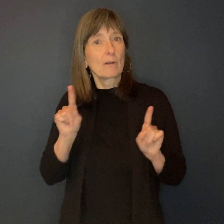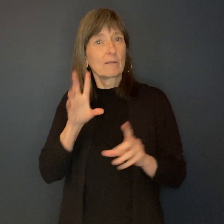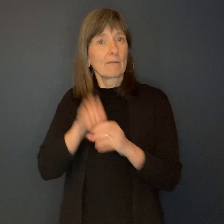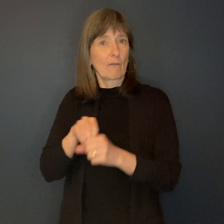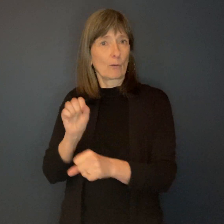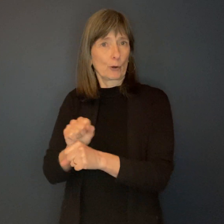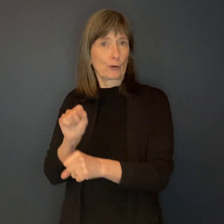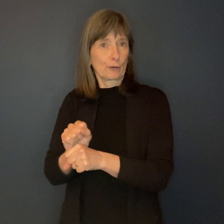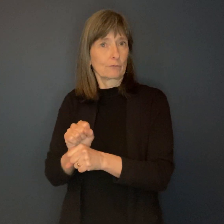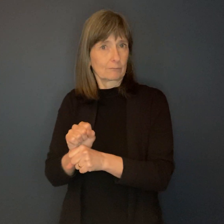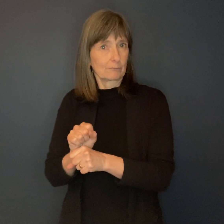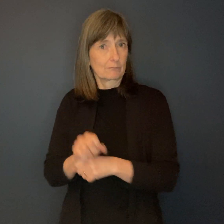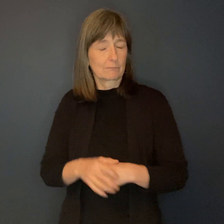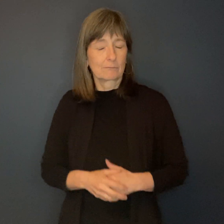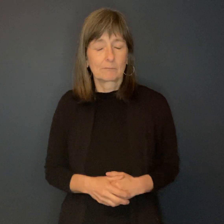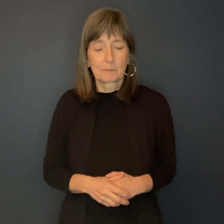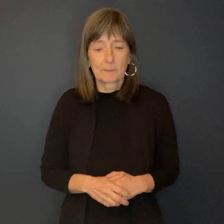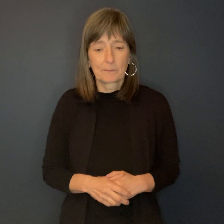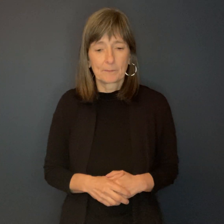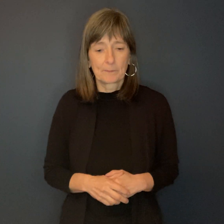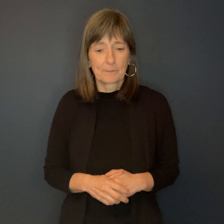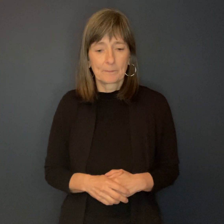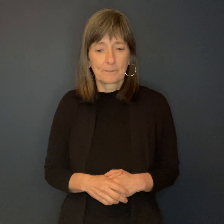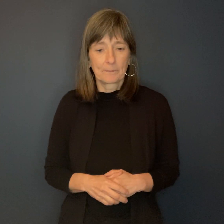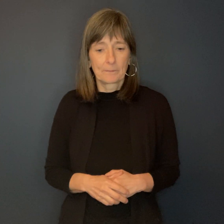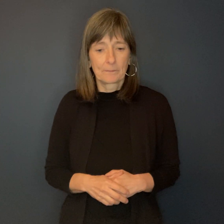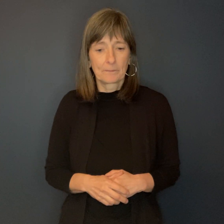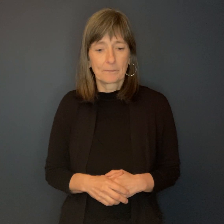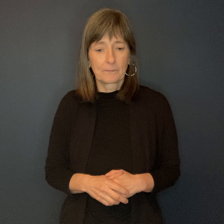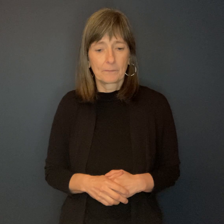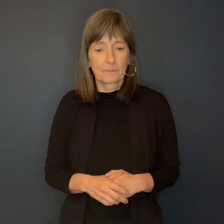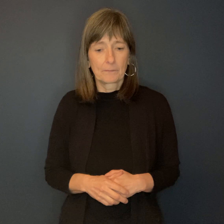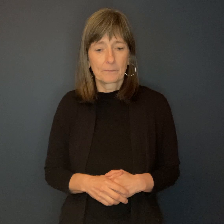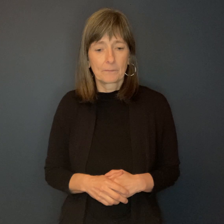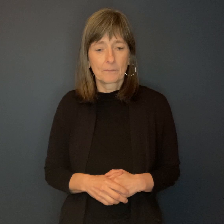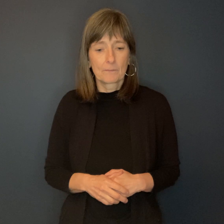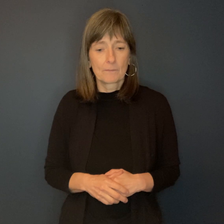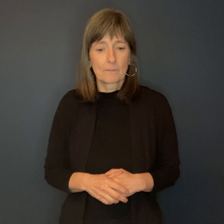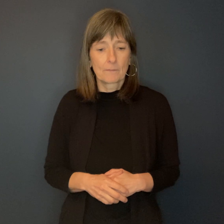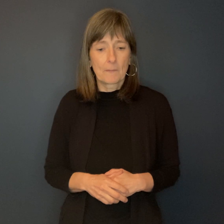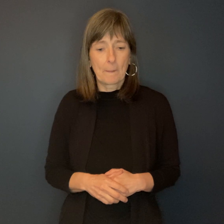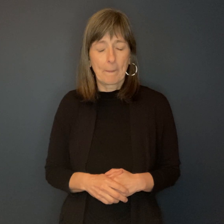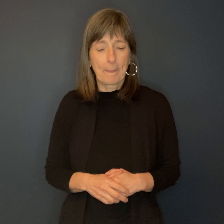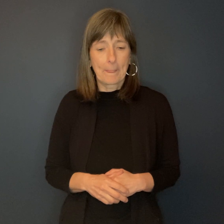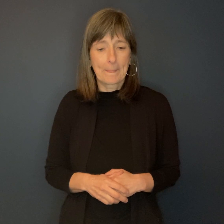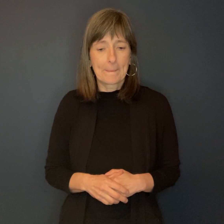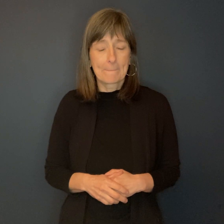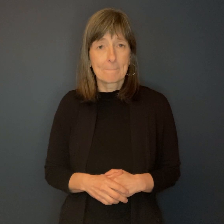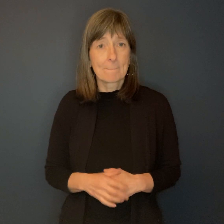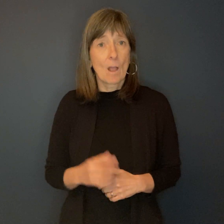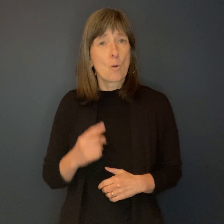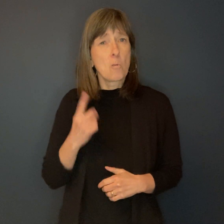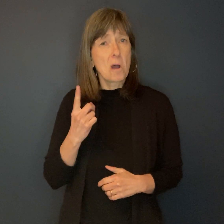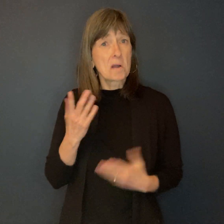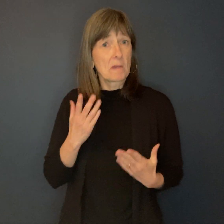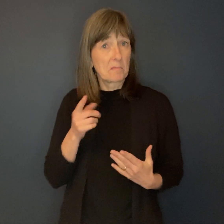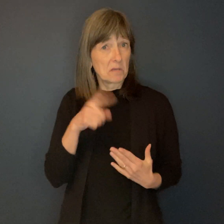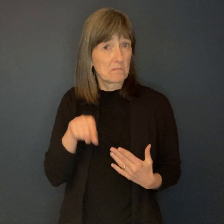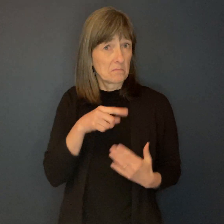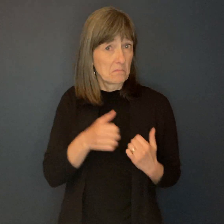that I think wouldn't be commonly known about, like, my involvement is that for the first